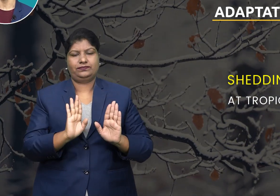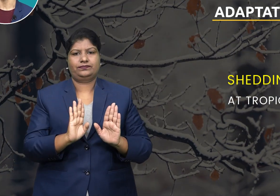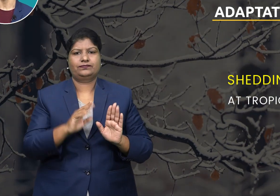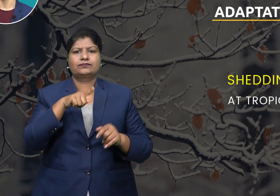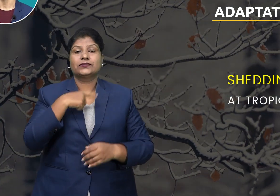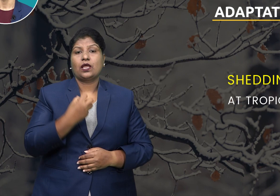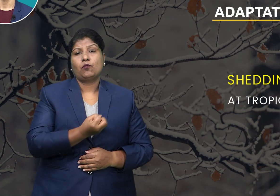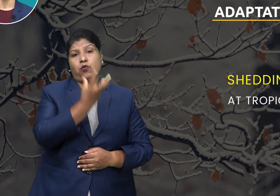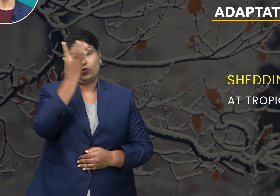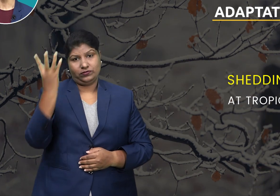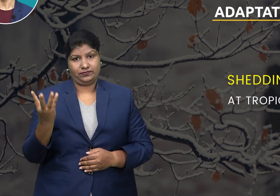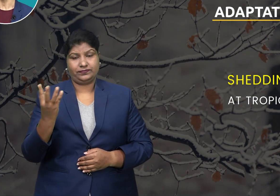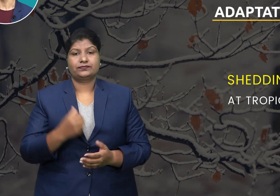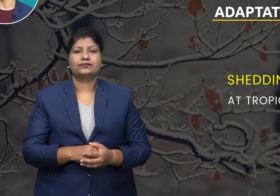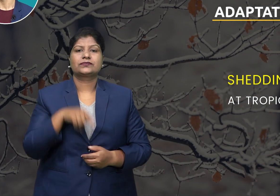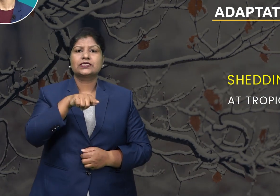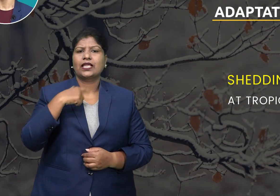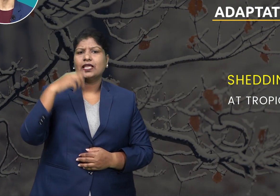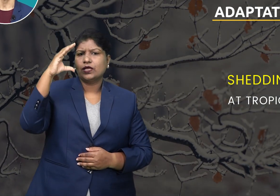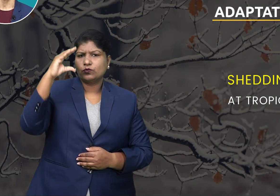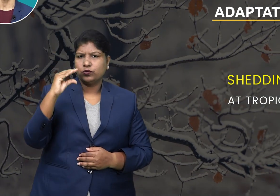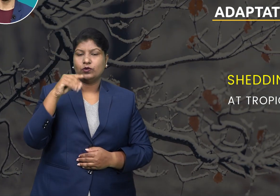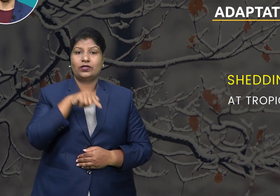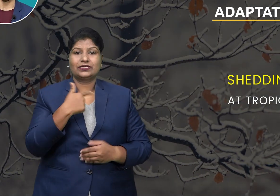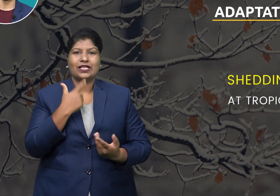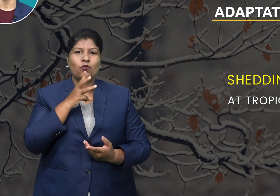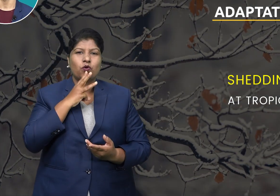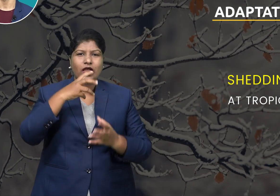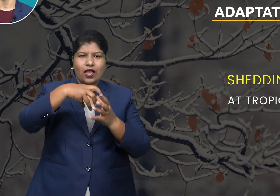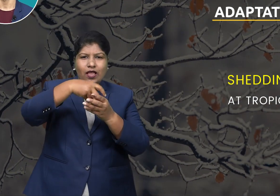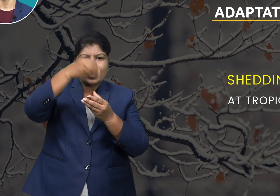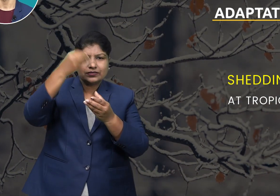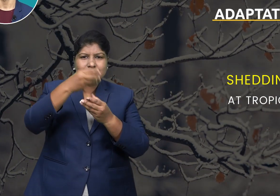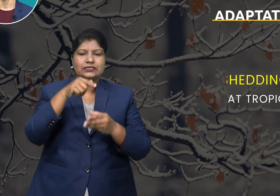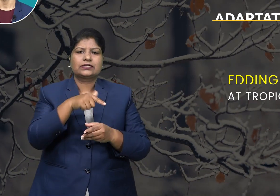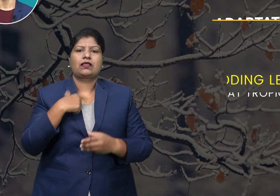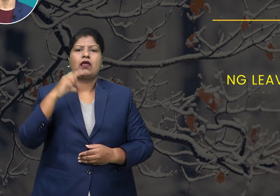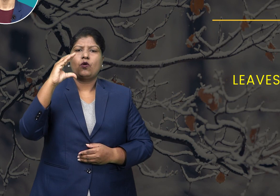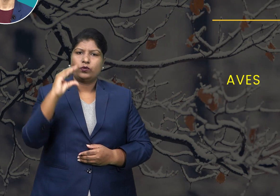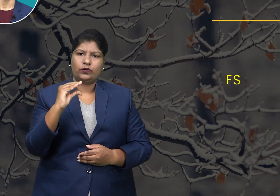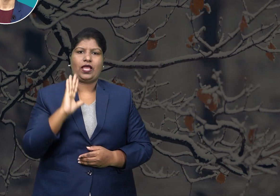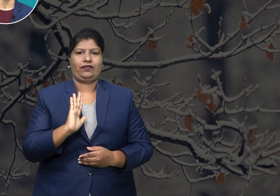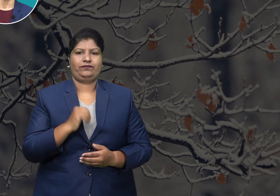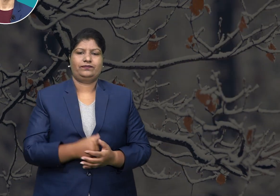during the day to reduce transpiration loss.